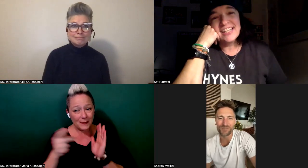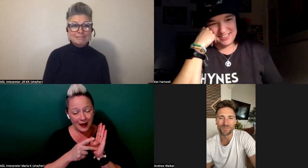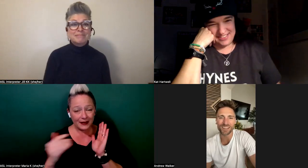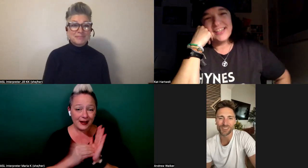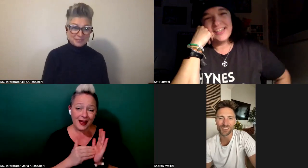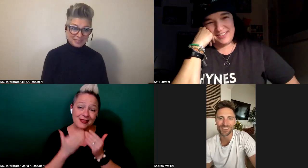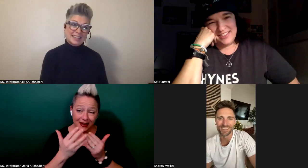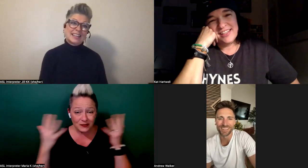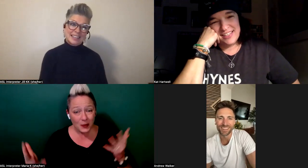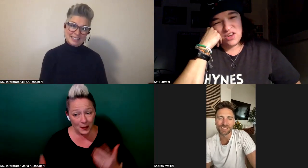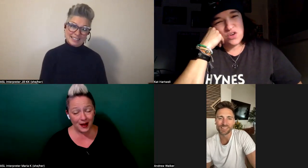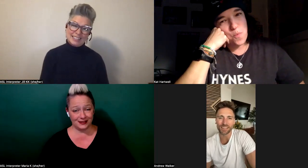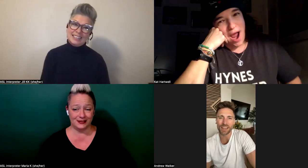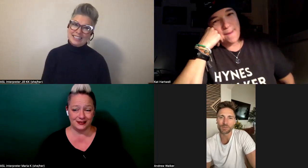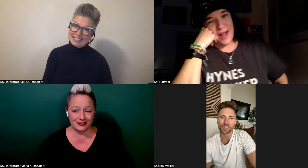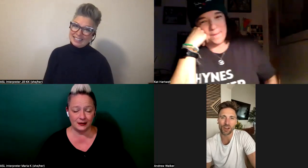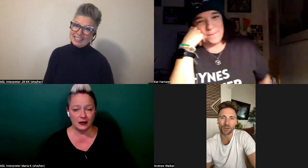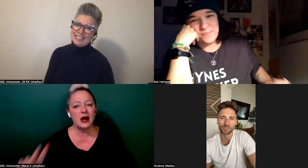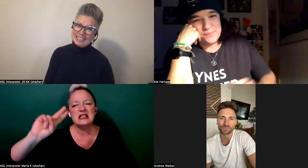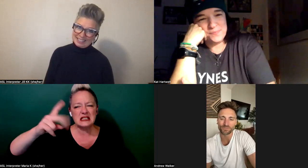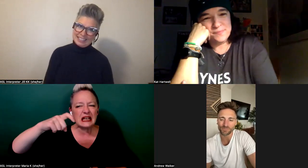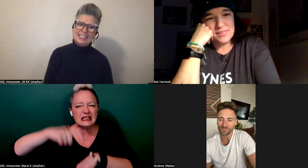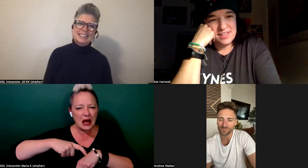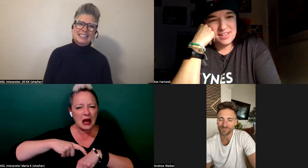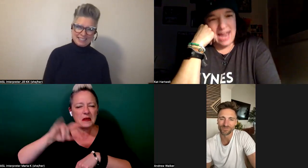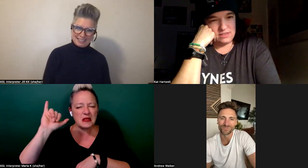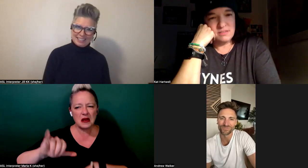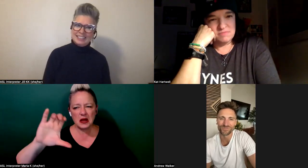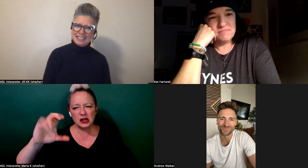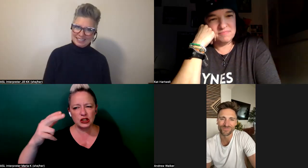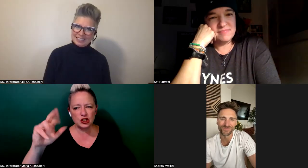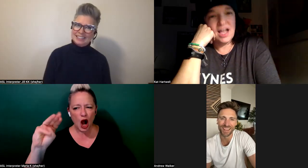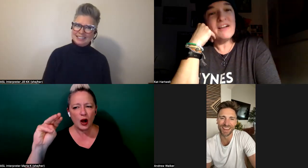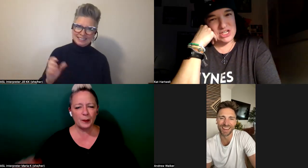you so much. Second time's a charm. Yeah.